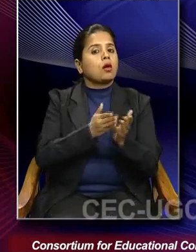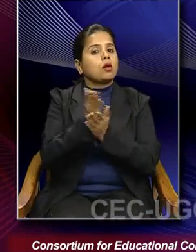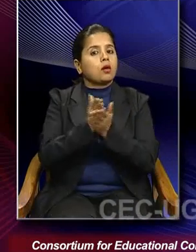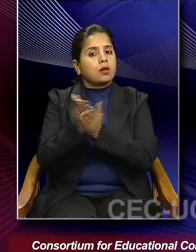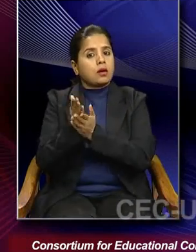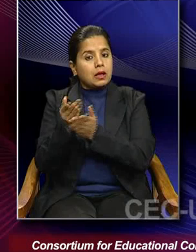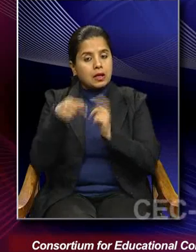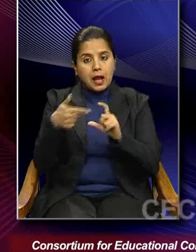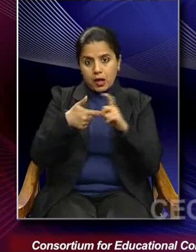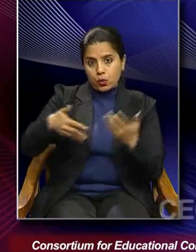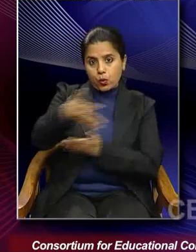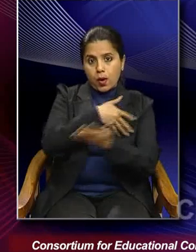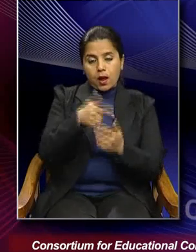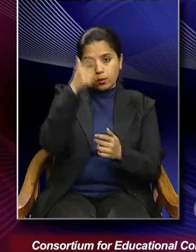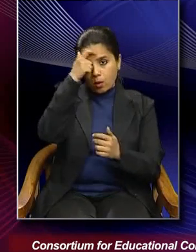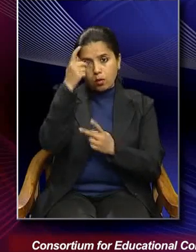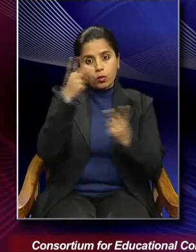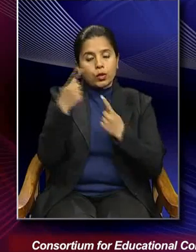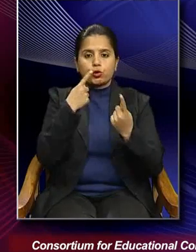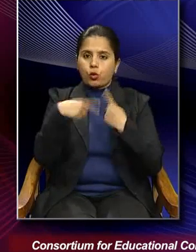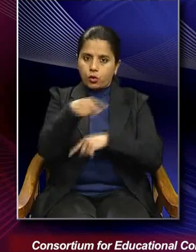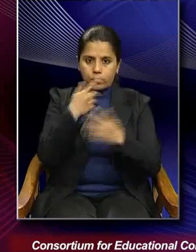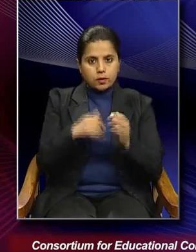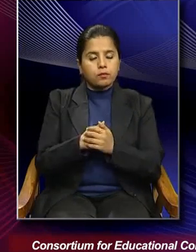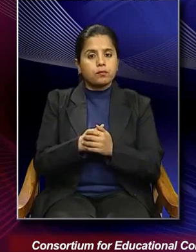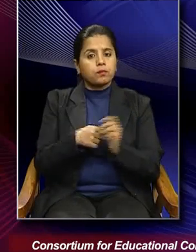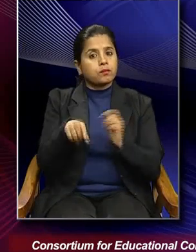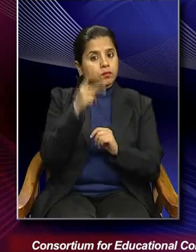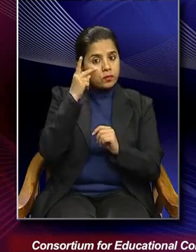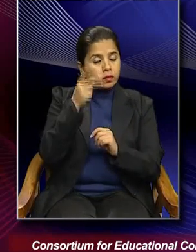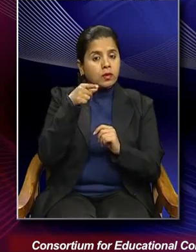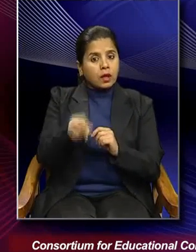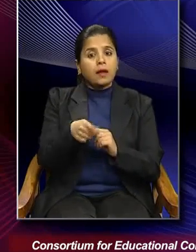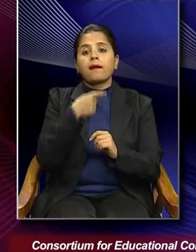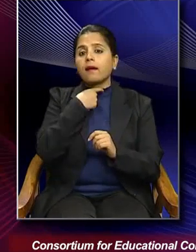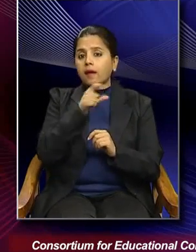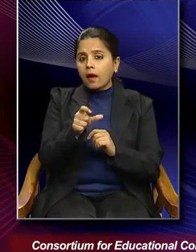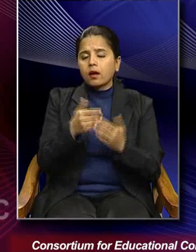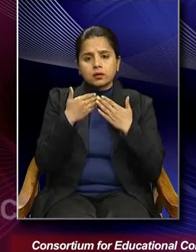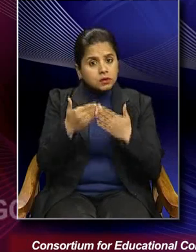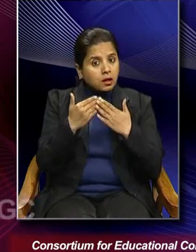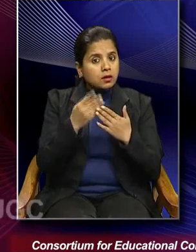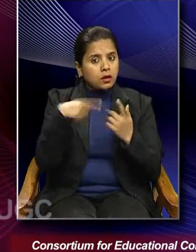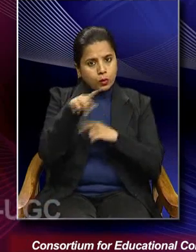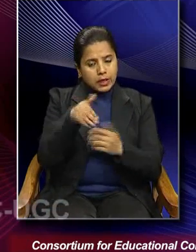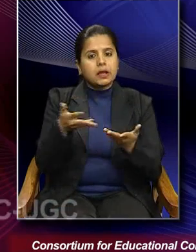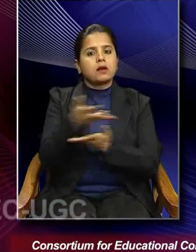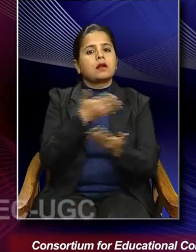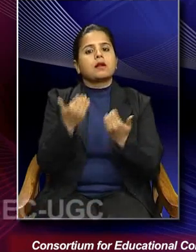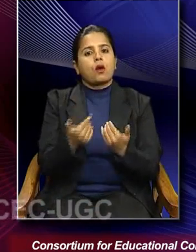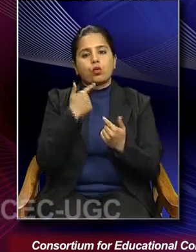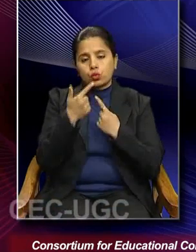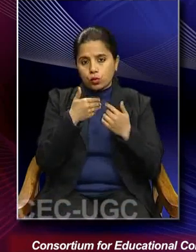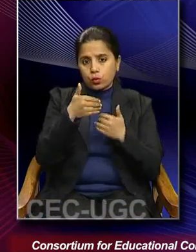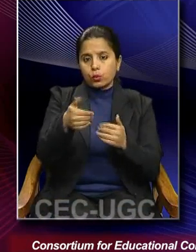the environmental issues. So here in these case studies which we are going to discuss now, there